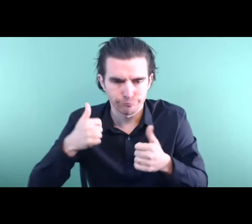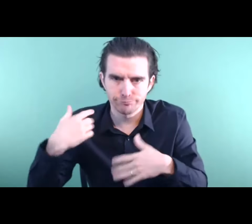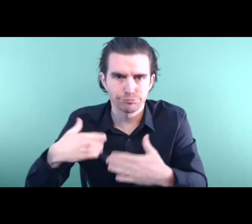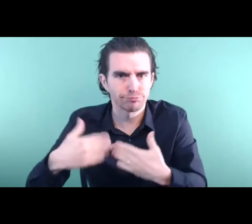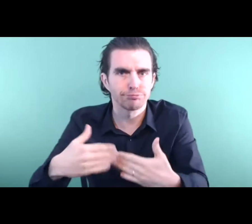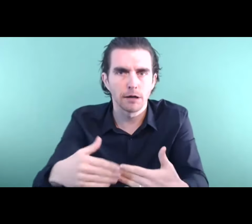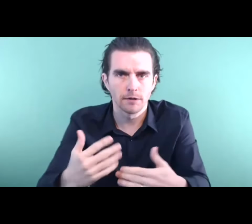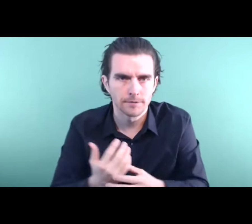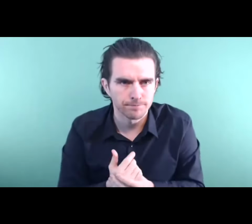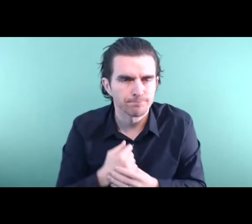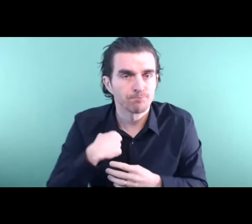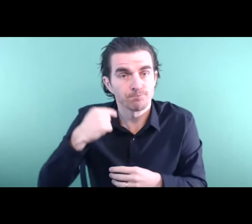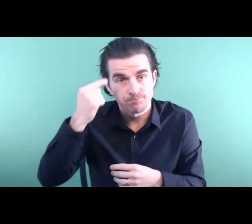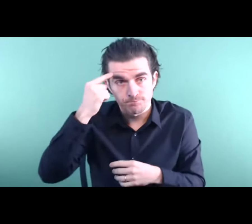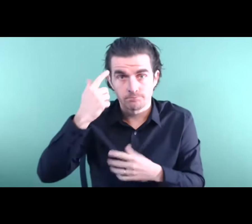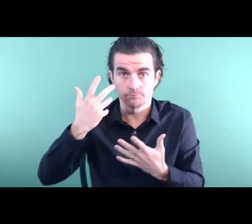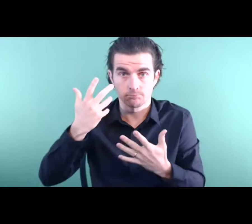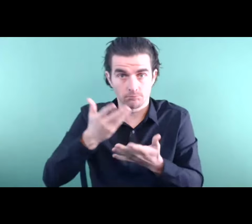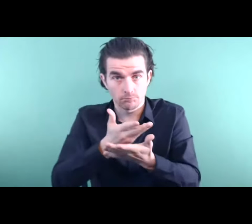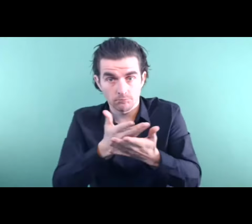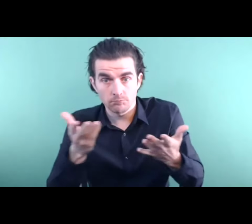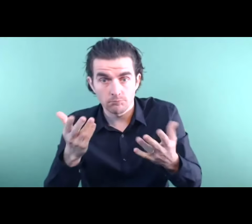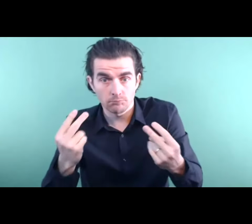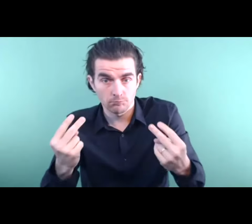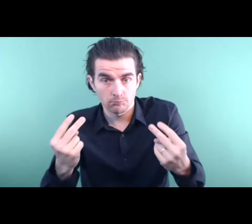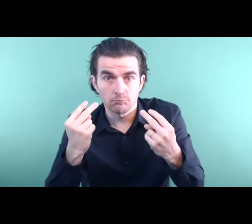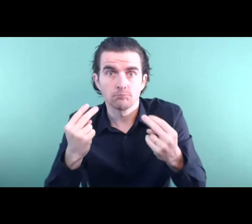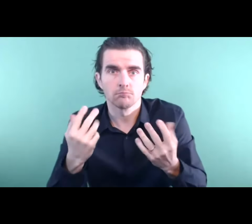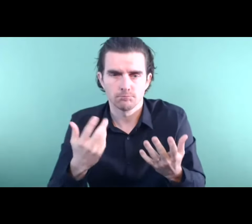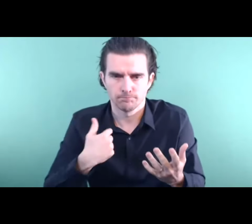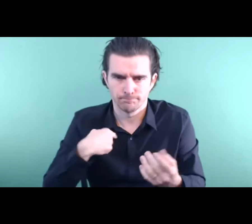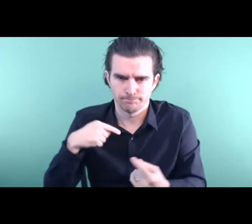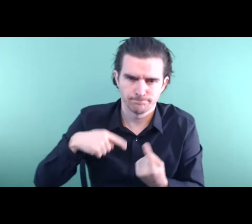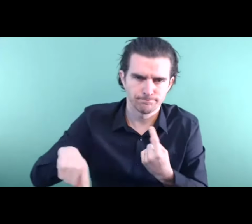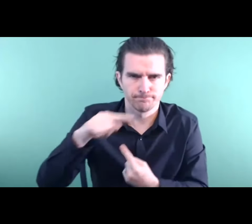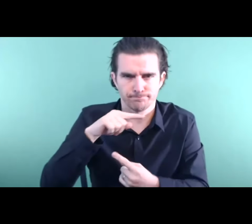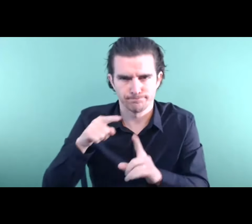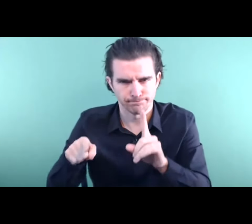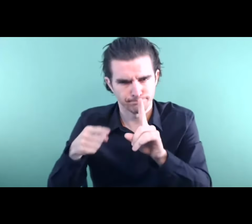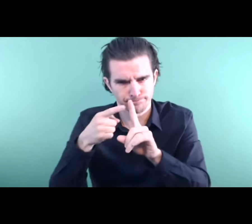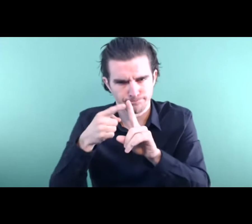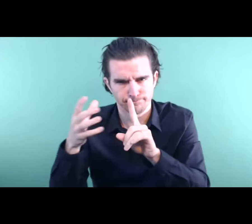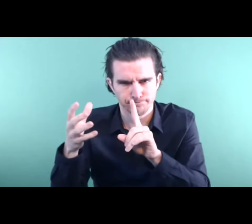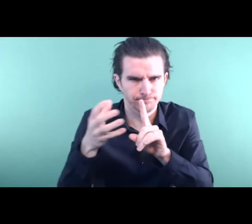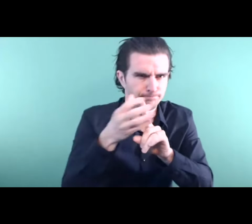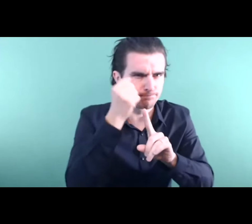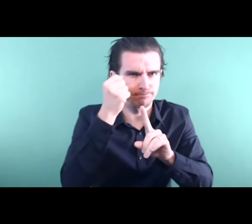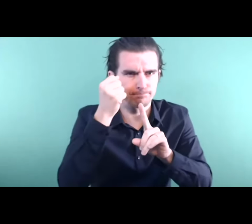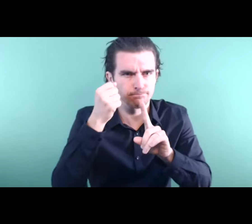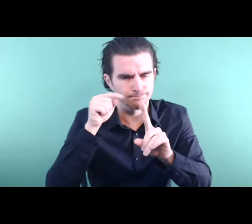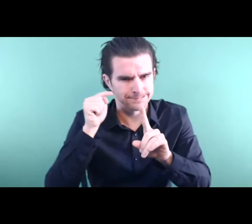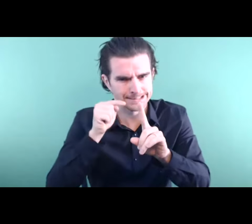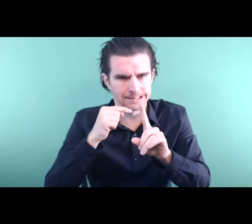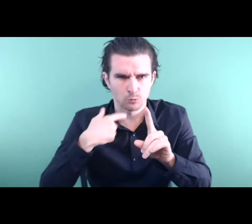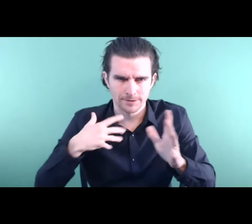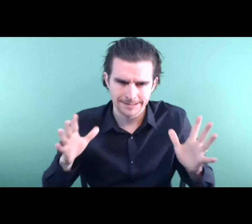that we all enjoy our rights on an equal basis with others. And so how do we interact, and why is that it is